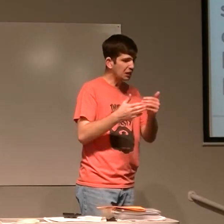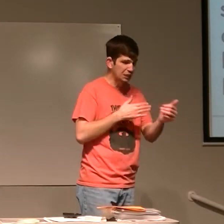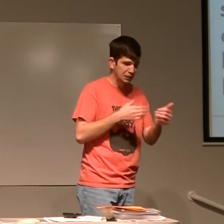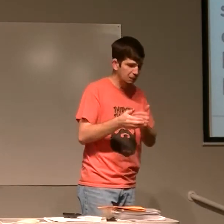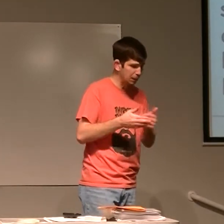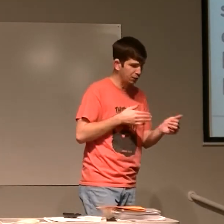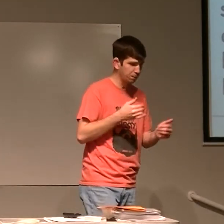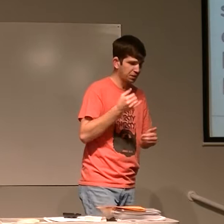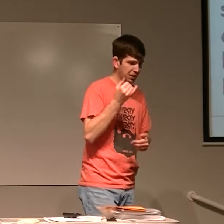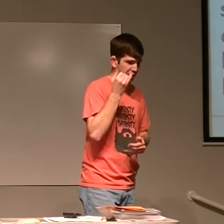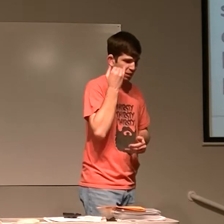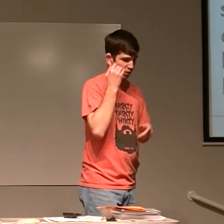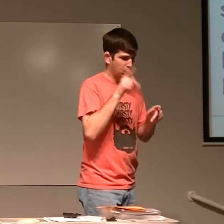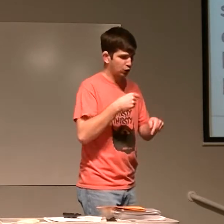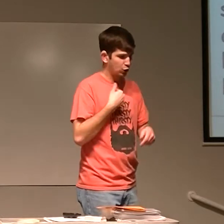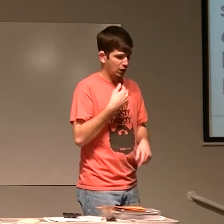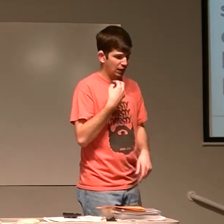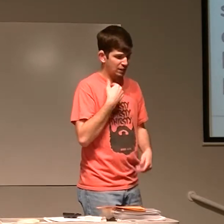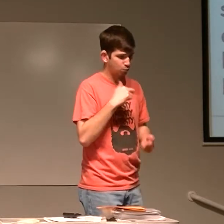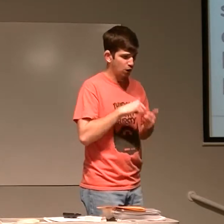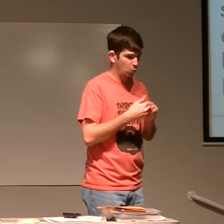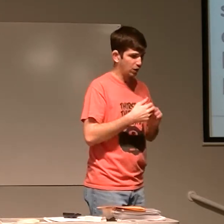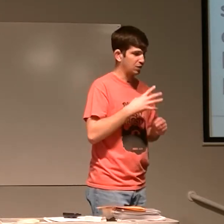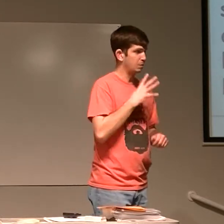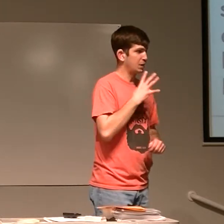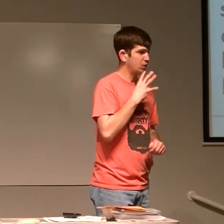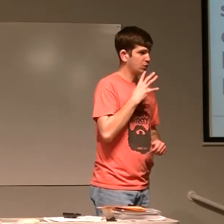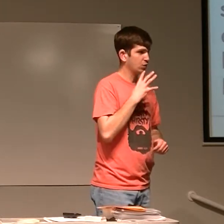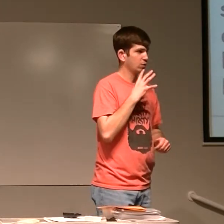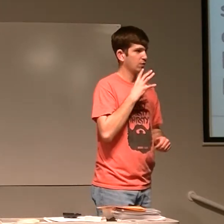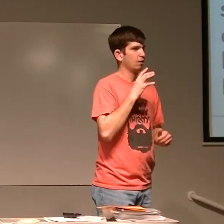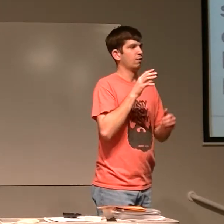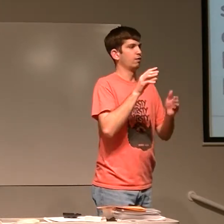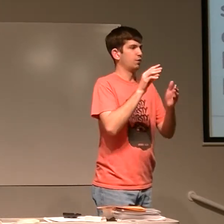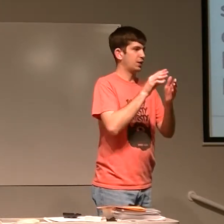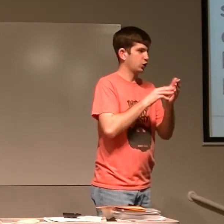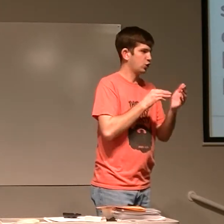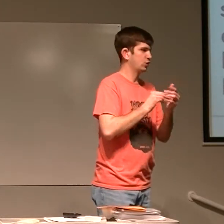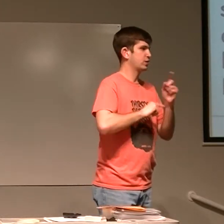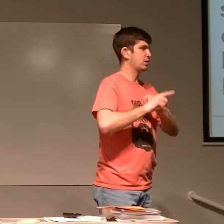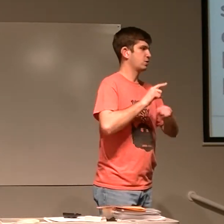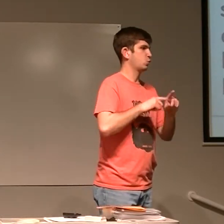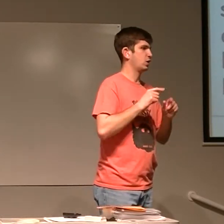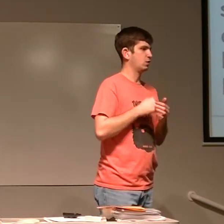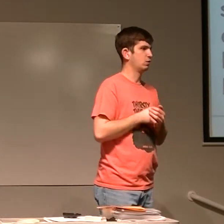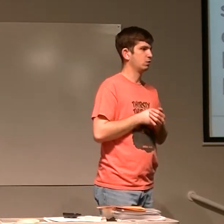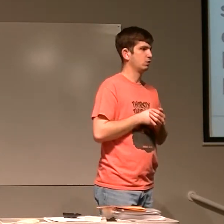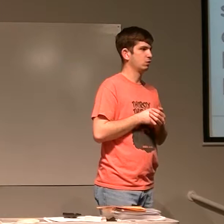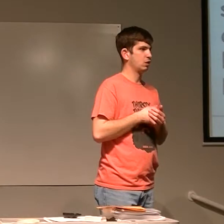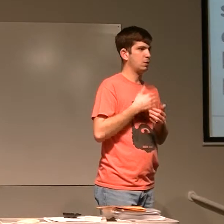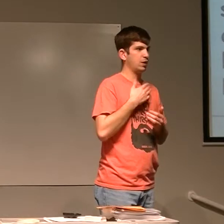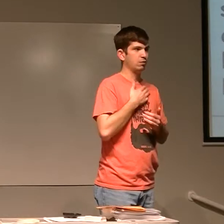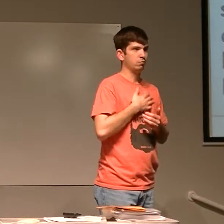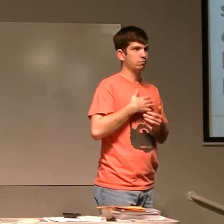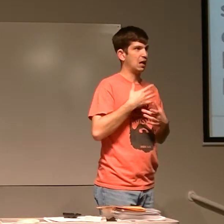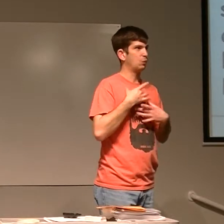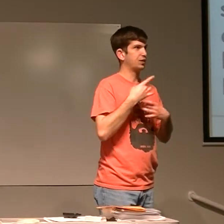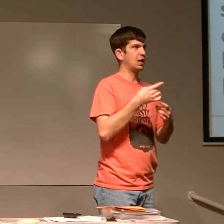it doesn't matter if a person who has a problem with speech, they can learn sign as well. I mean, I would like